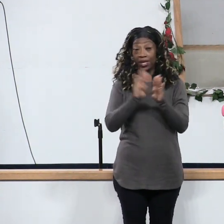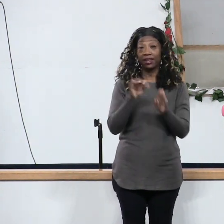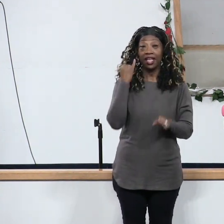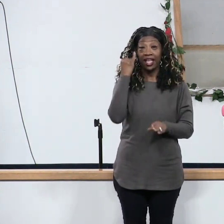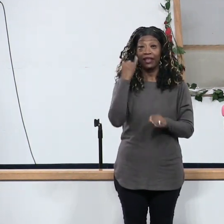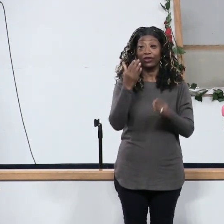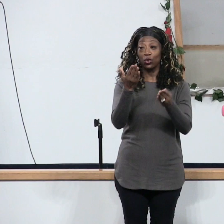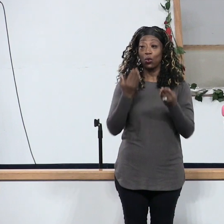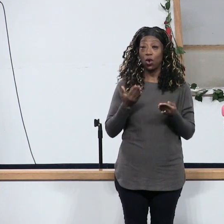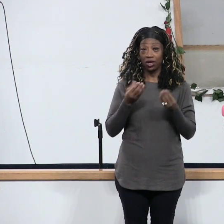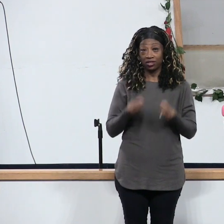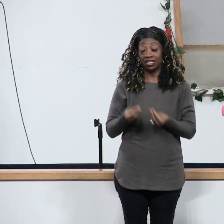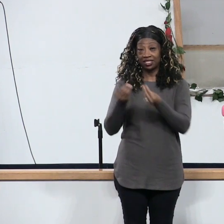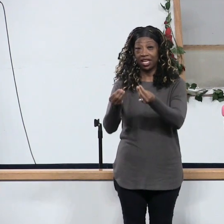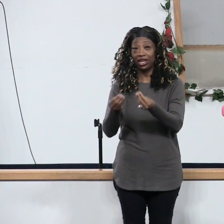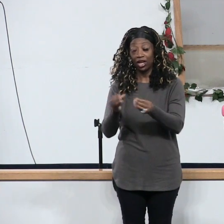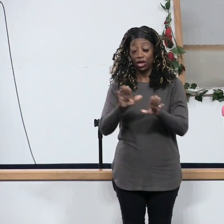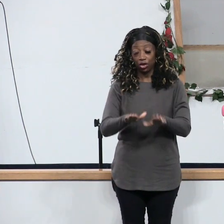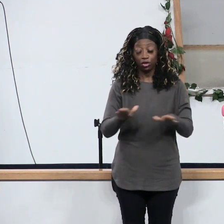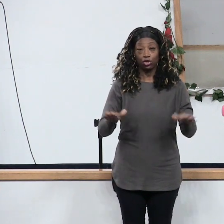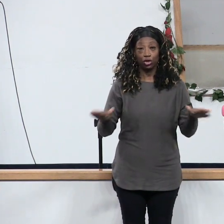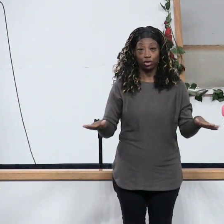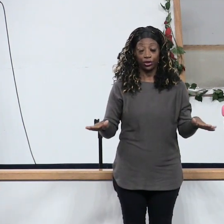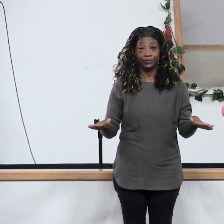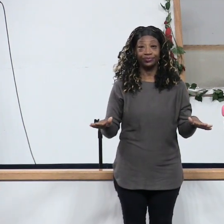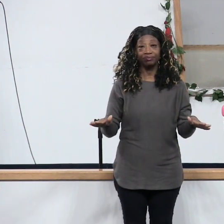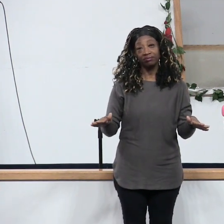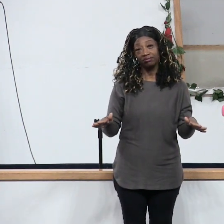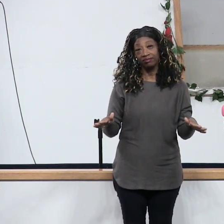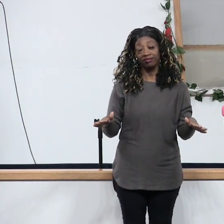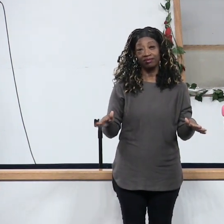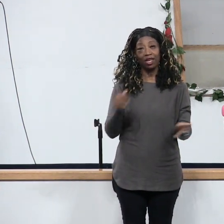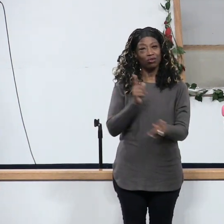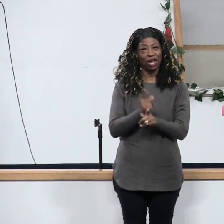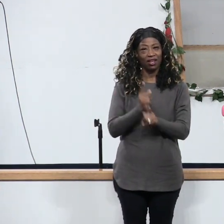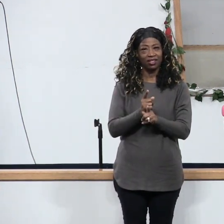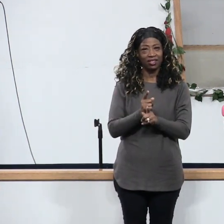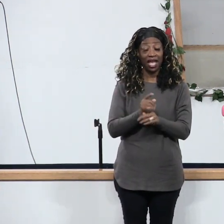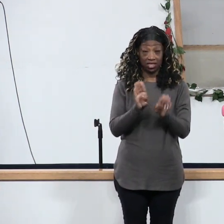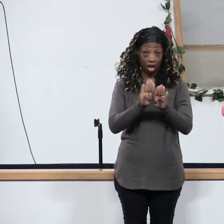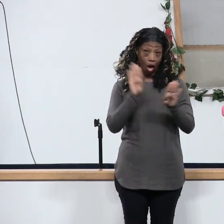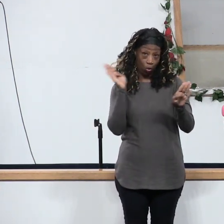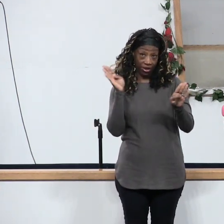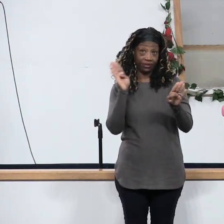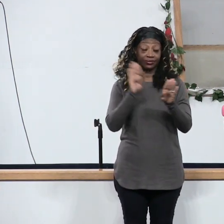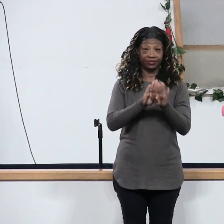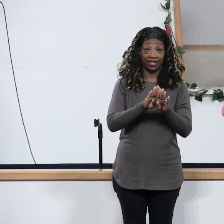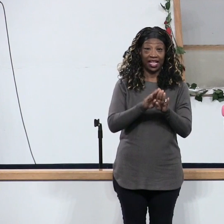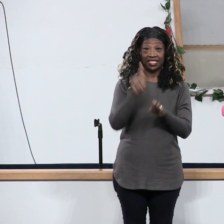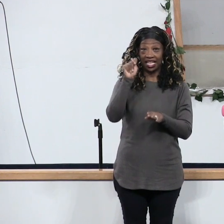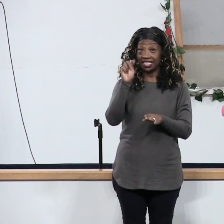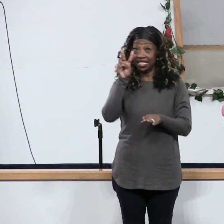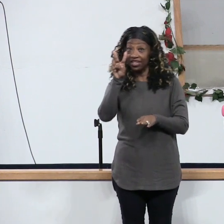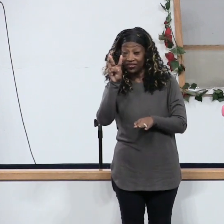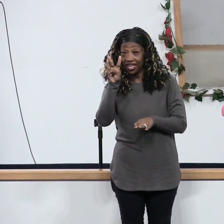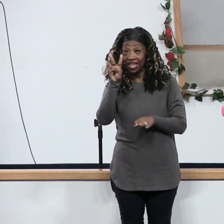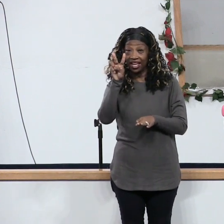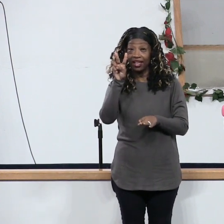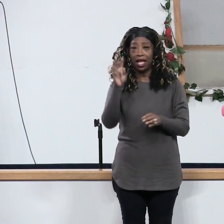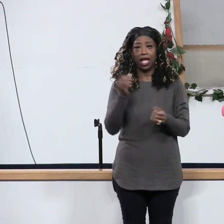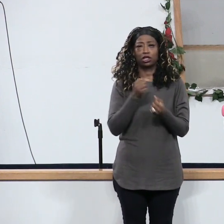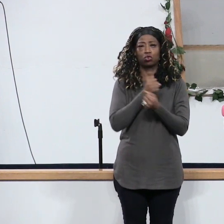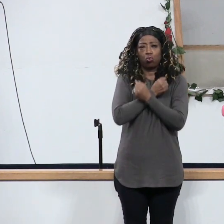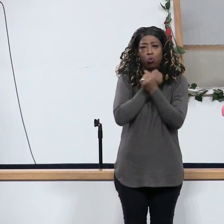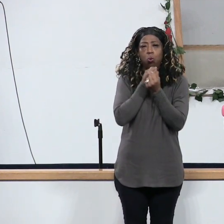to be able to do whatever you got to do with your kid, right? It's open. All right. There's a TV in there. It's